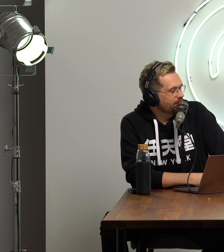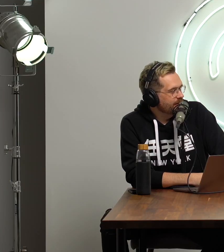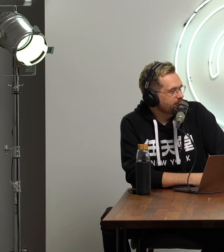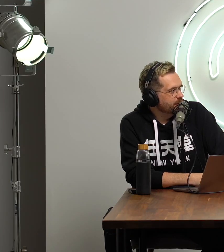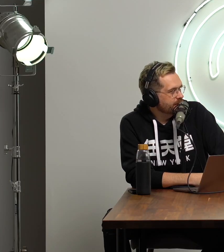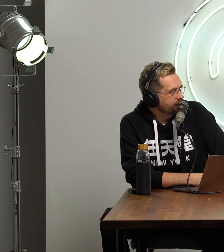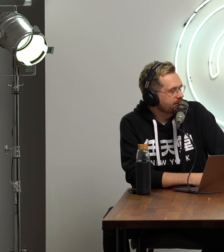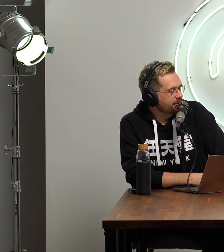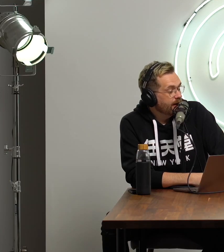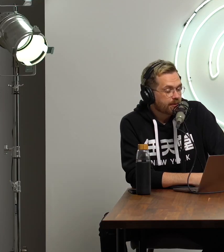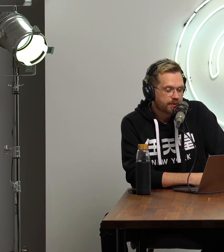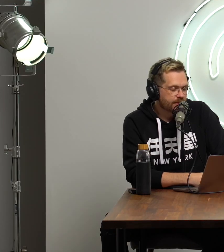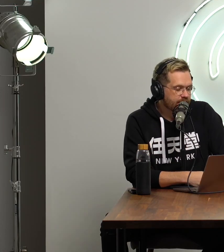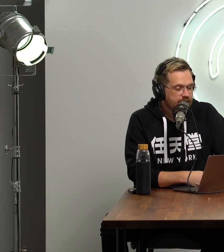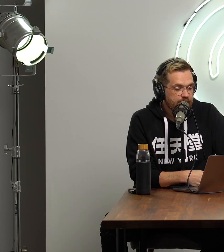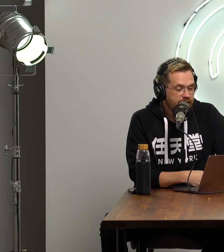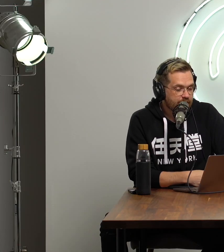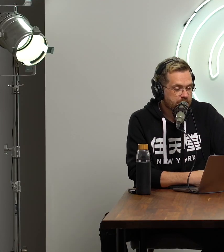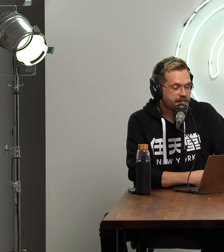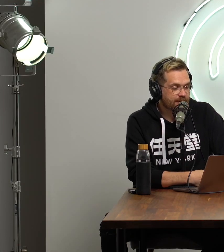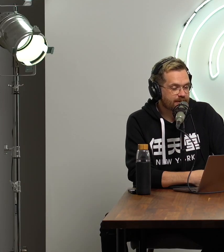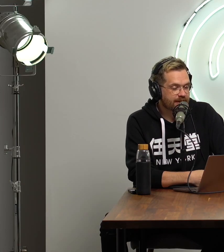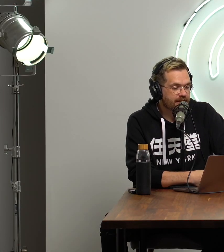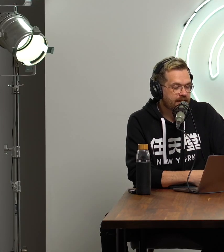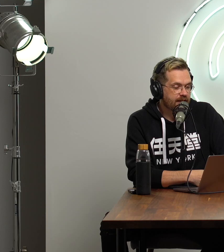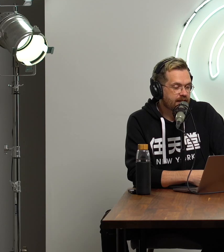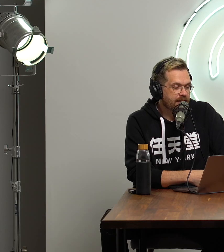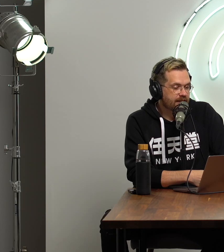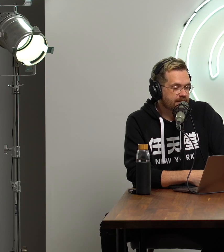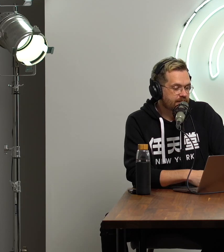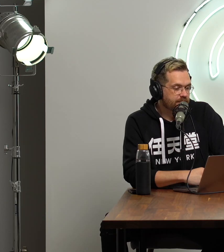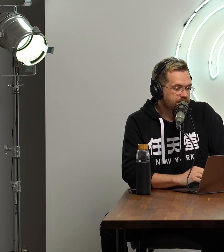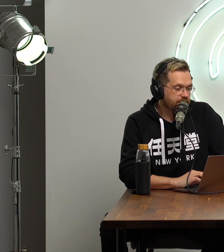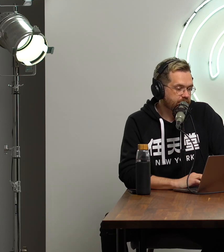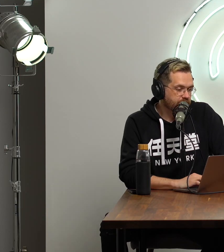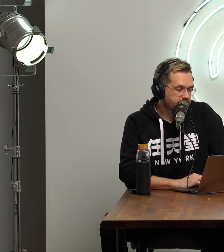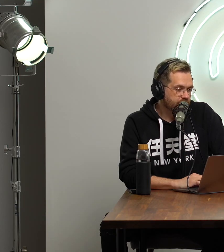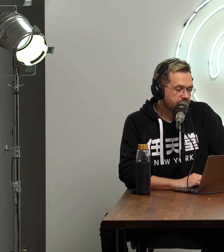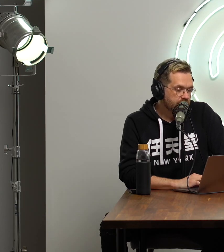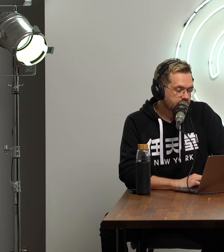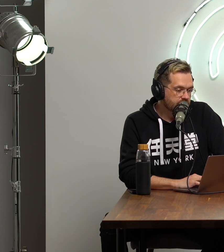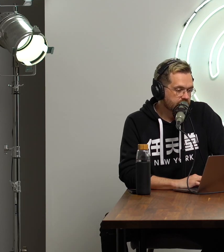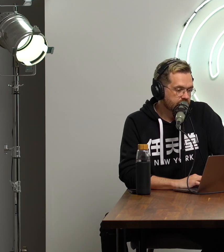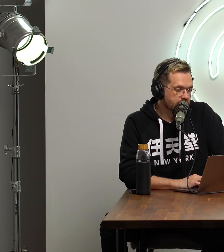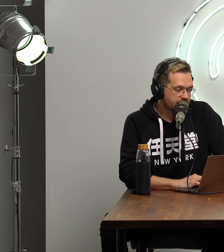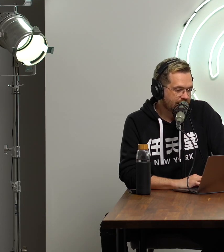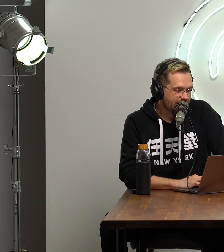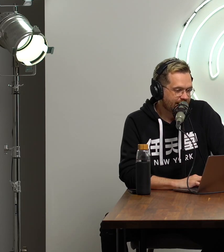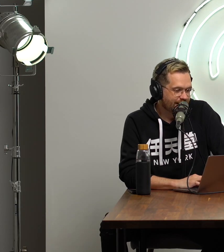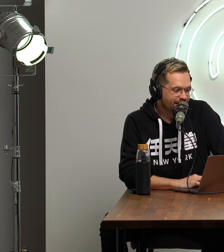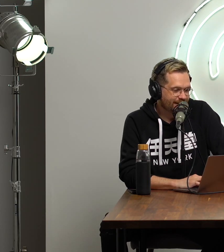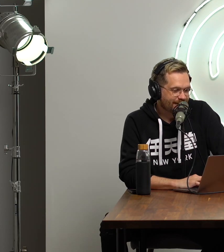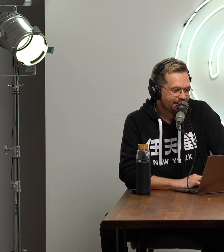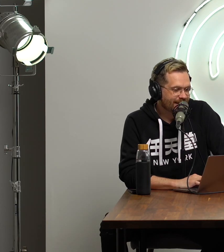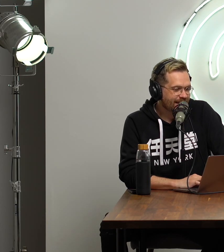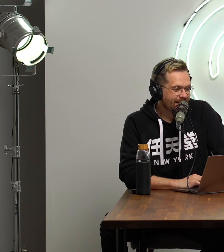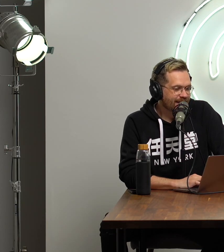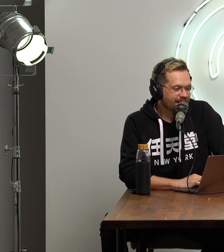everybody i mean it's gonna be stuck in my head all day inspirational and calming thank you uh